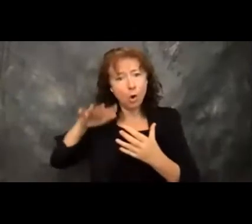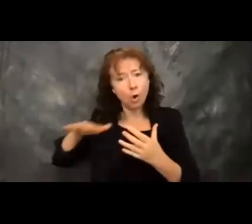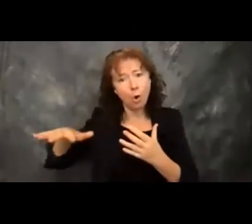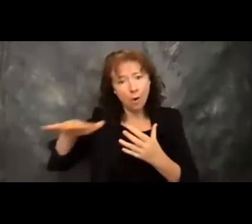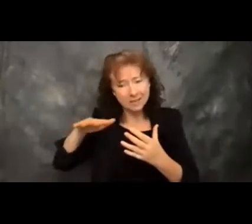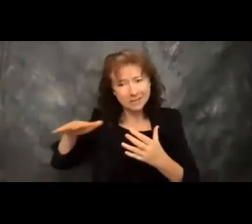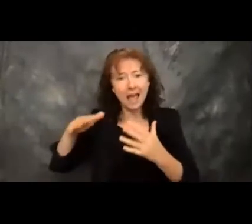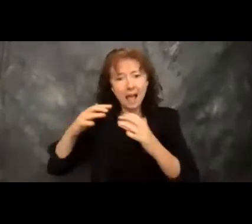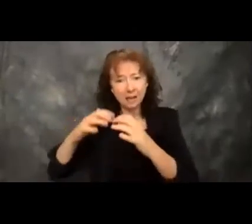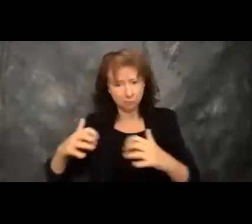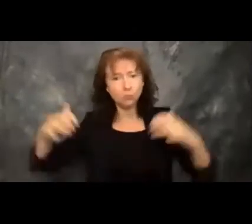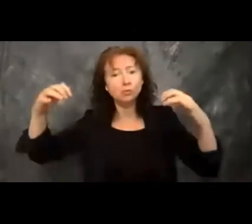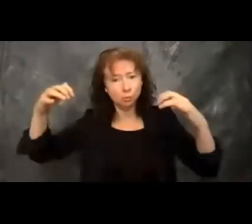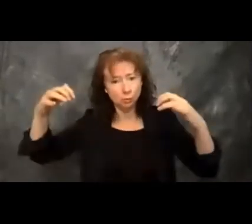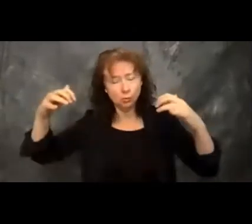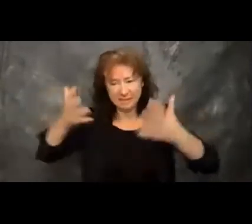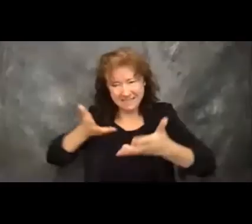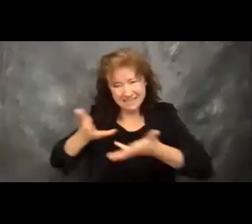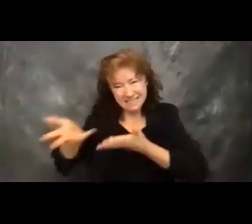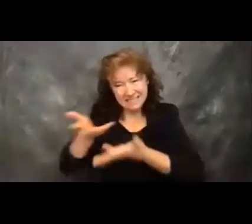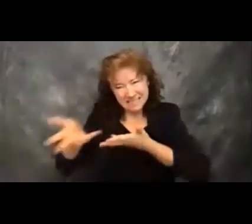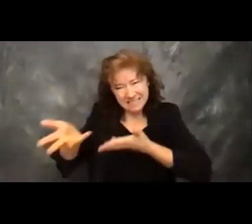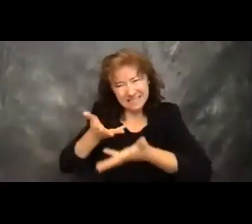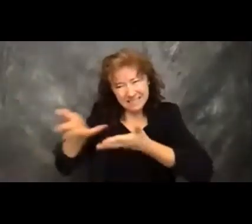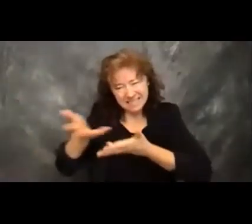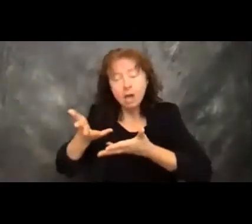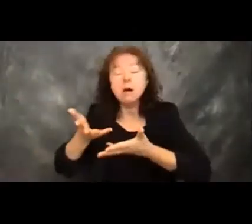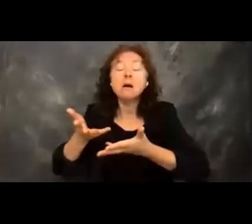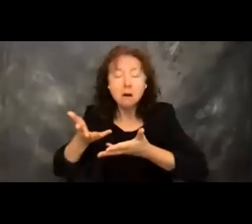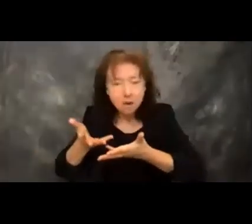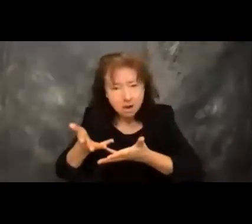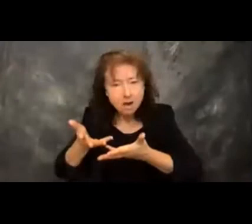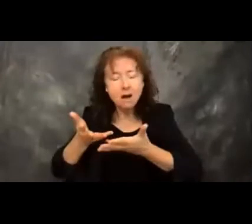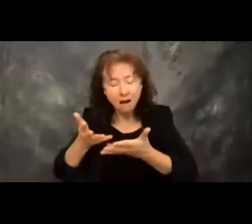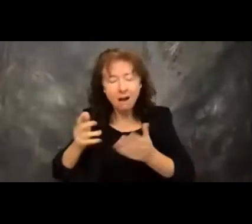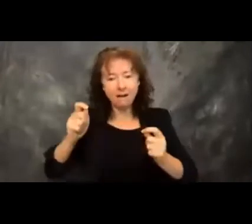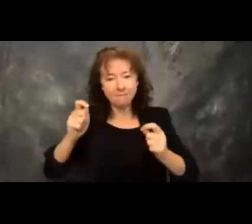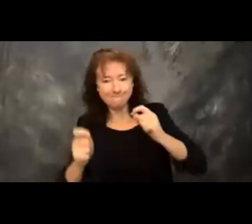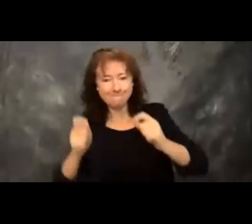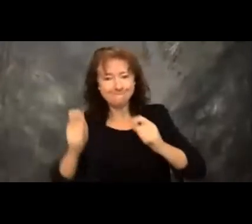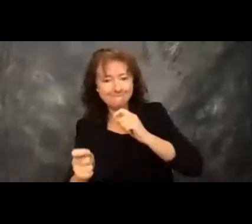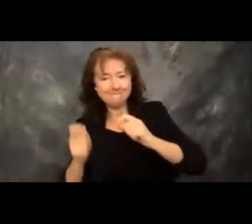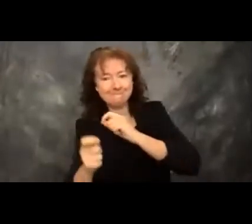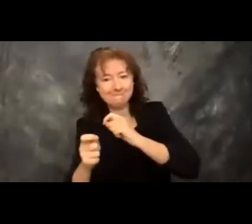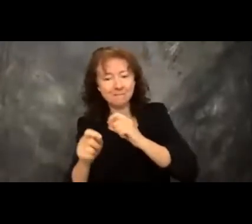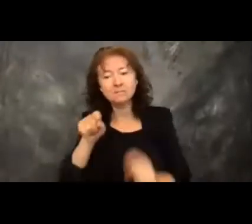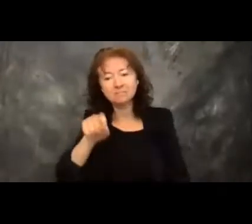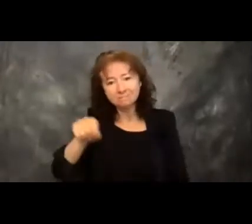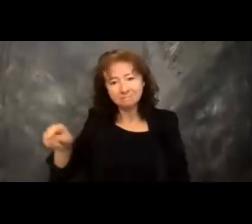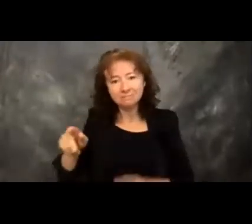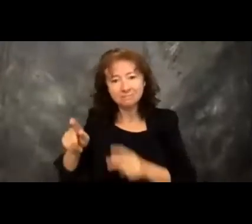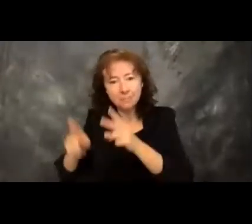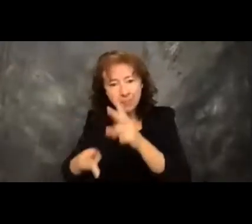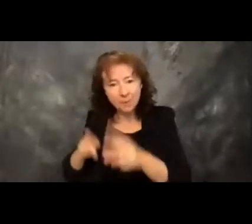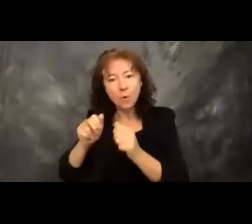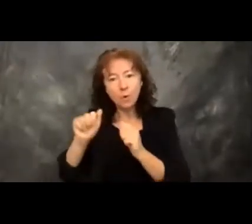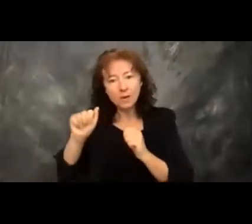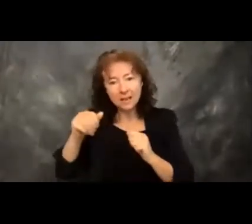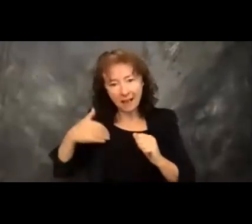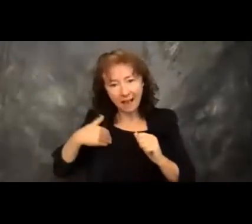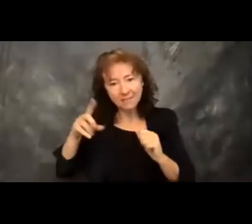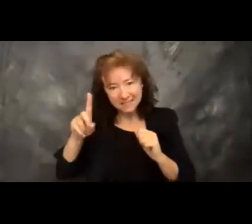to create the conditions that people with disabilities could participate in the